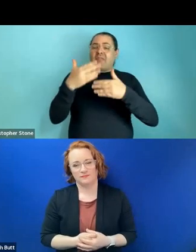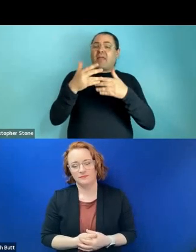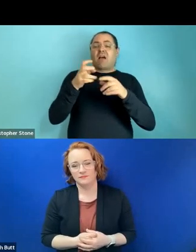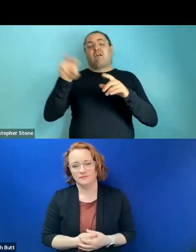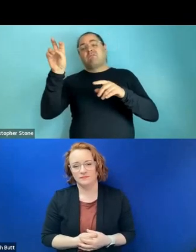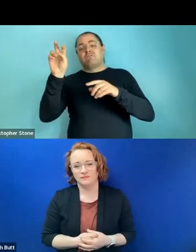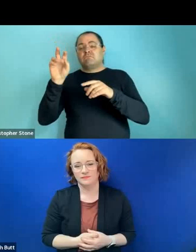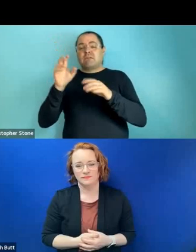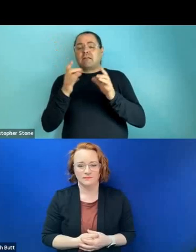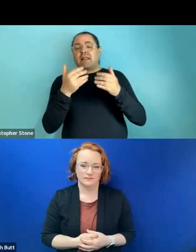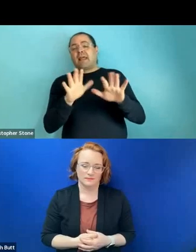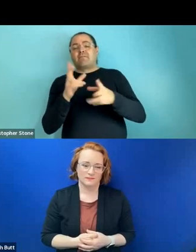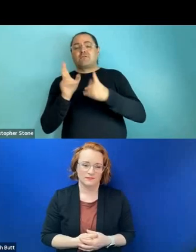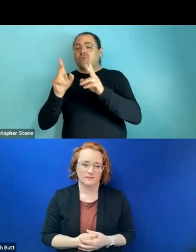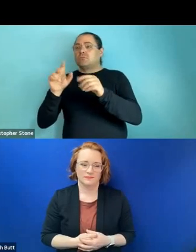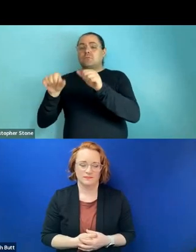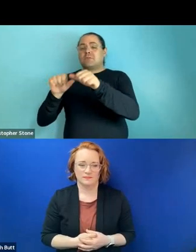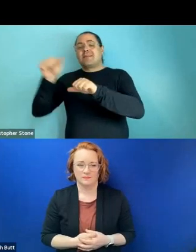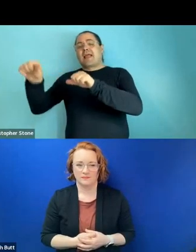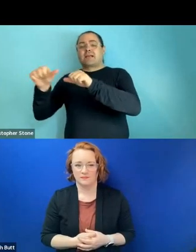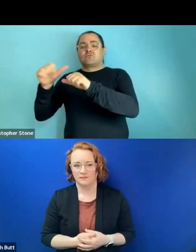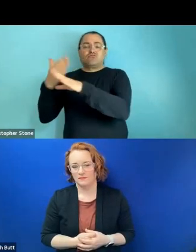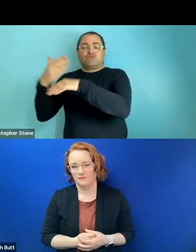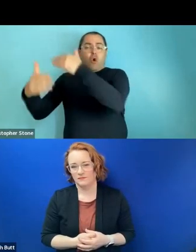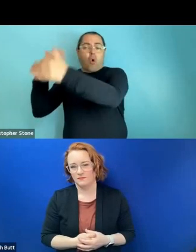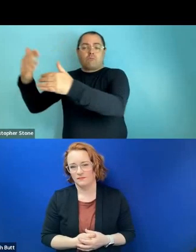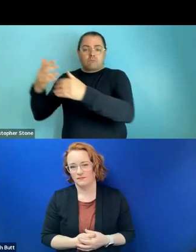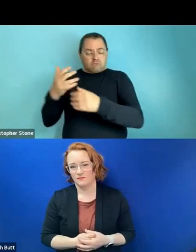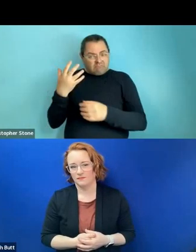that professionals might go into or tend to go into?